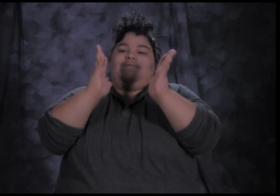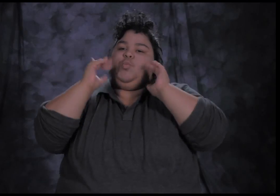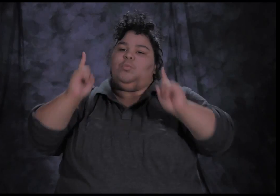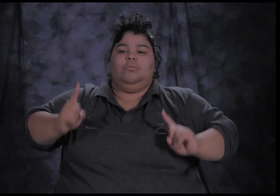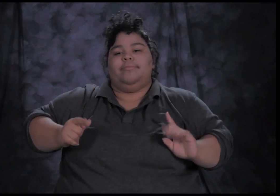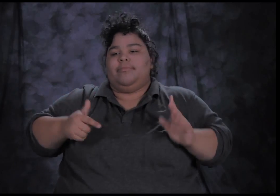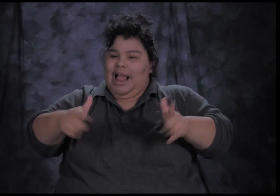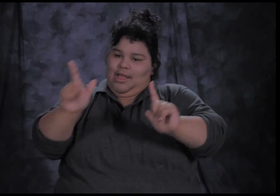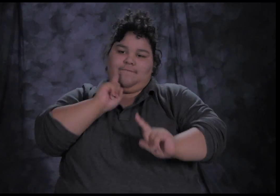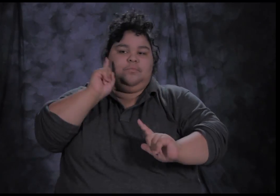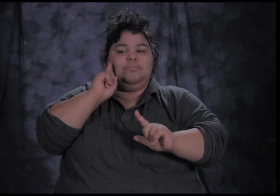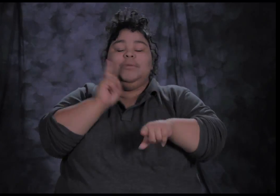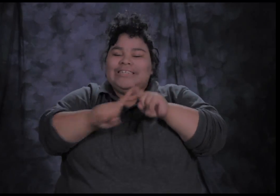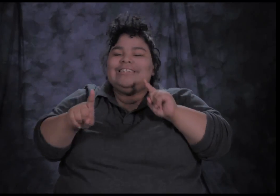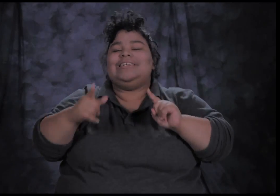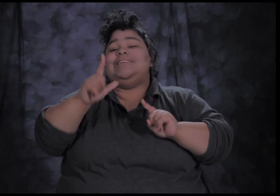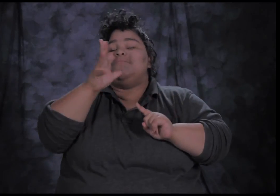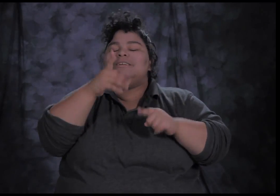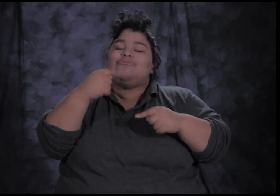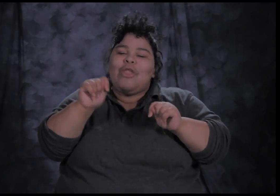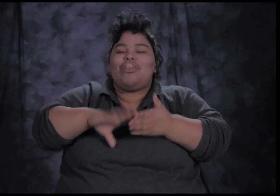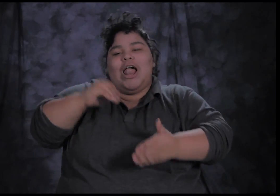Not a lot, but it was better than before.